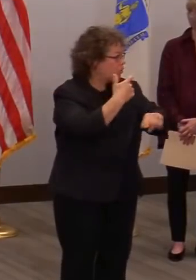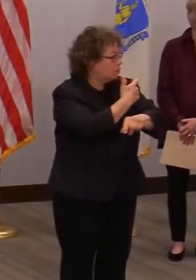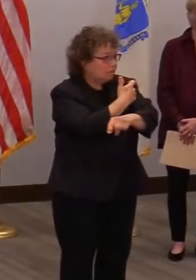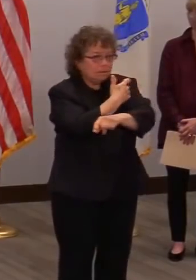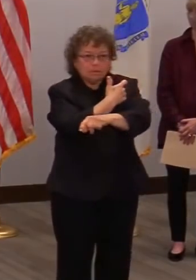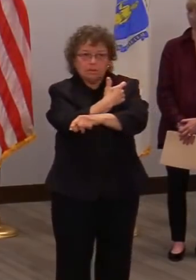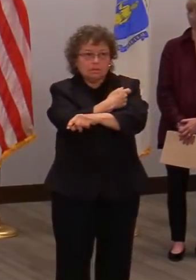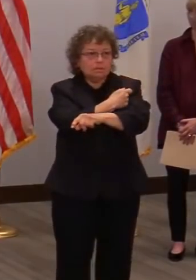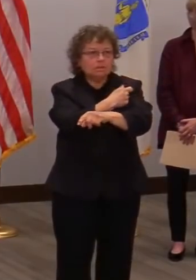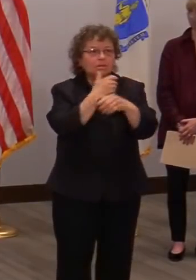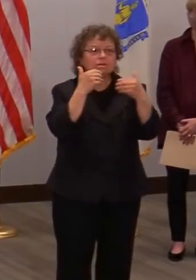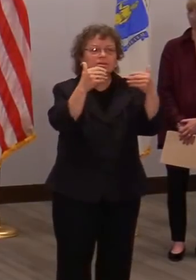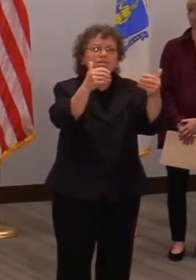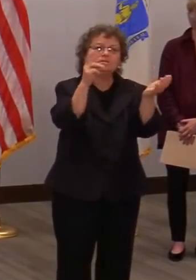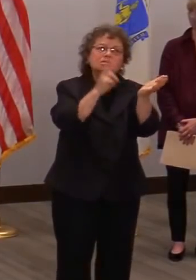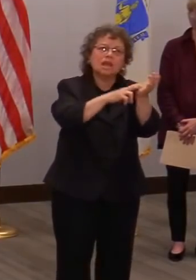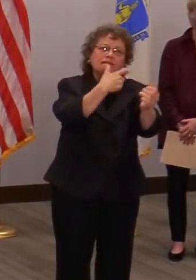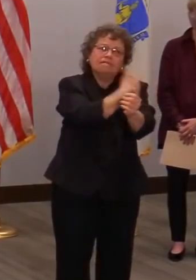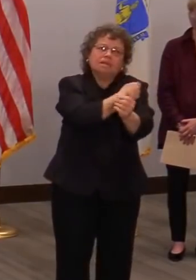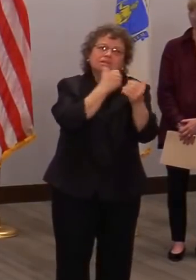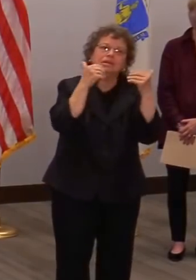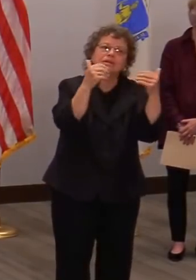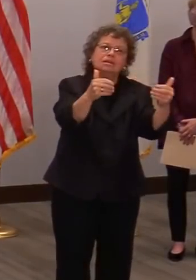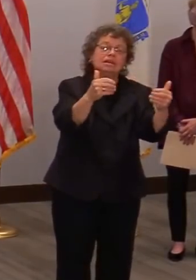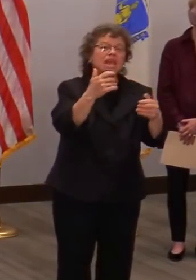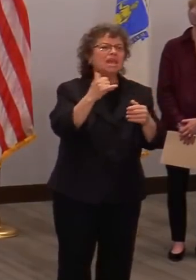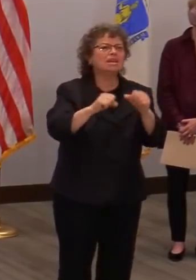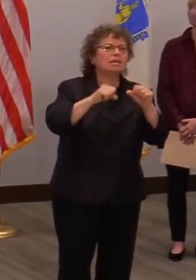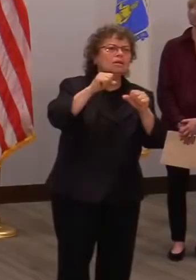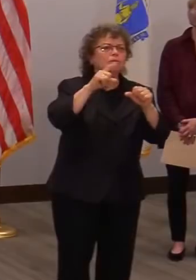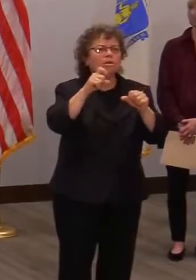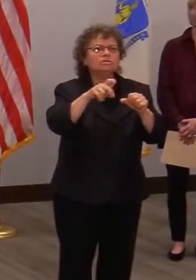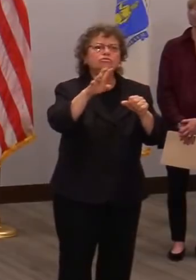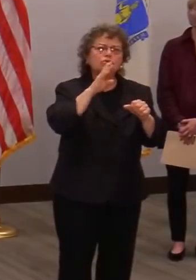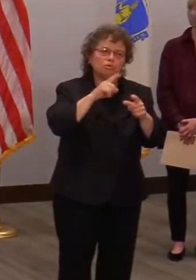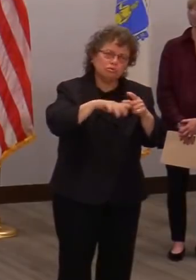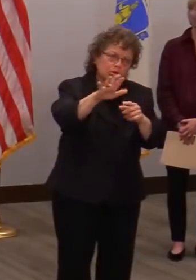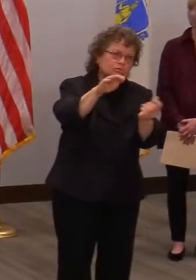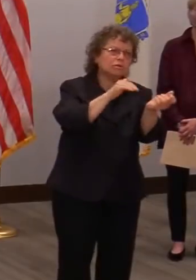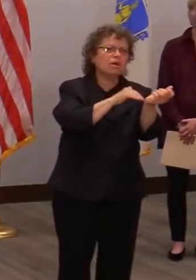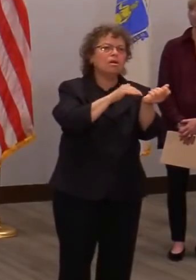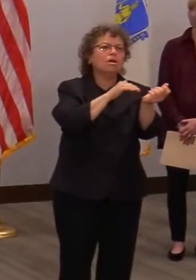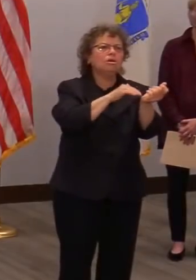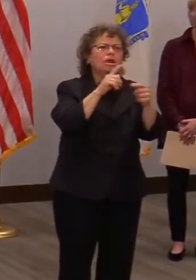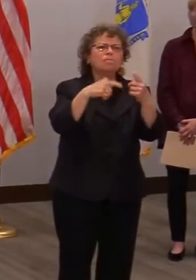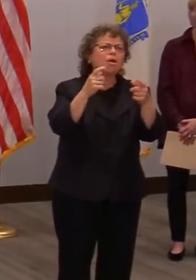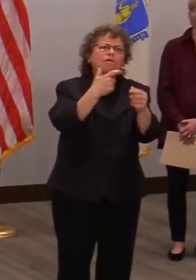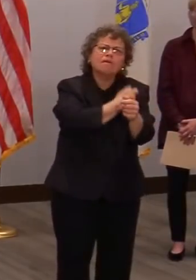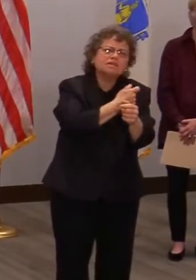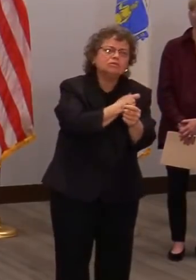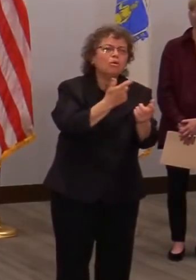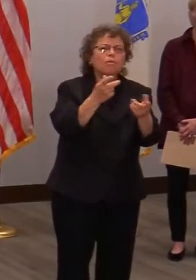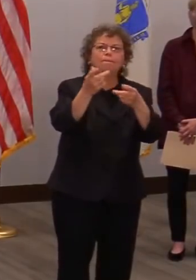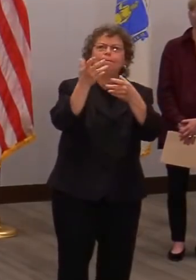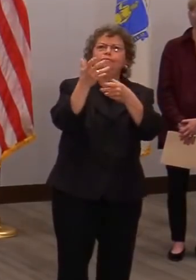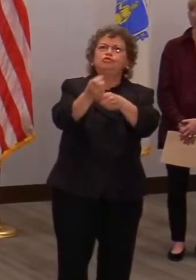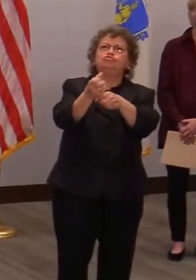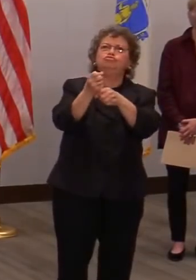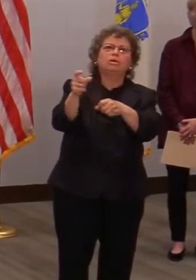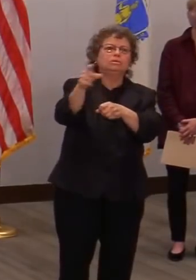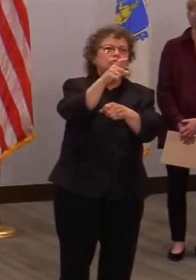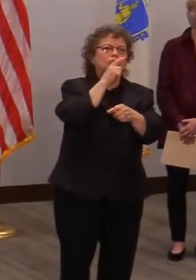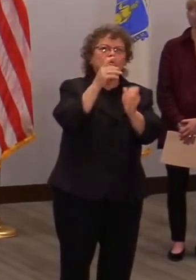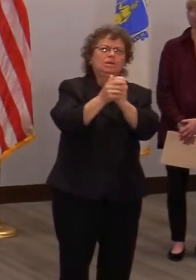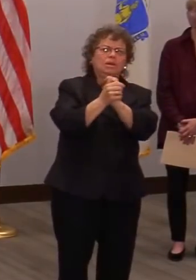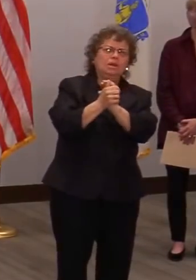get vaccinated. And if you have questions about the vaccine, you can always talk to your healthcare provider or to other trusted experts in your